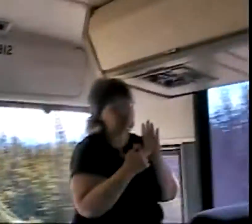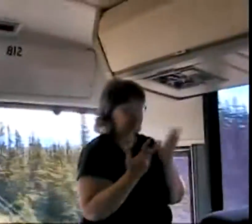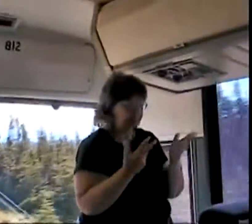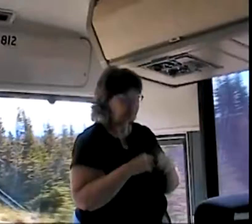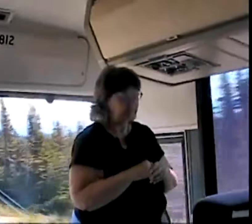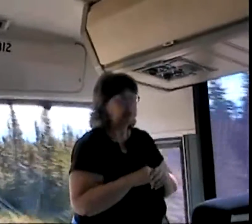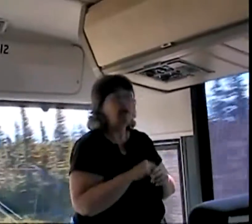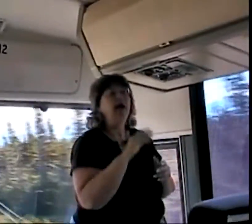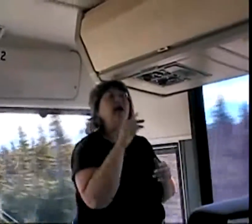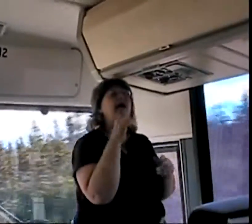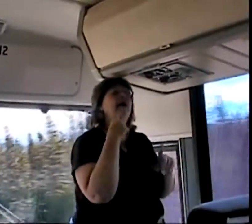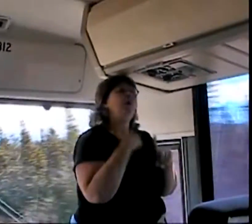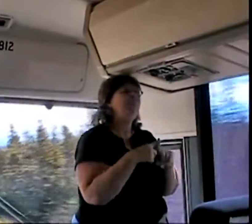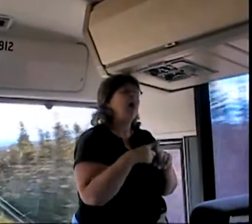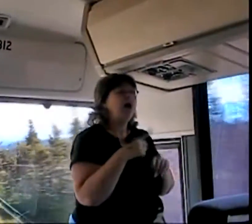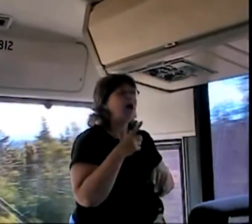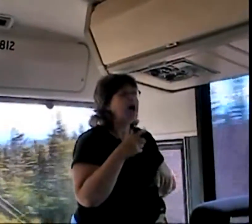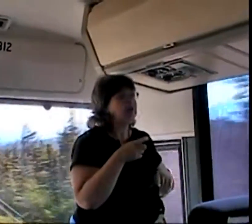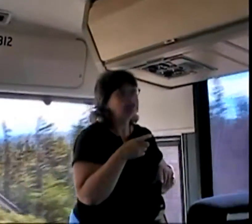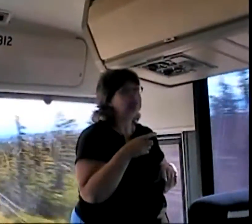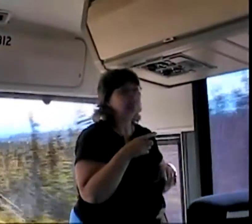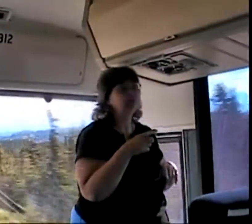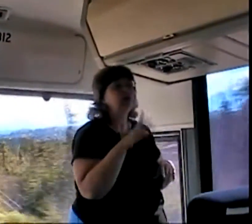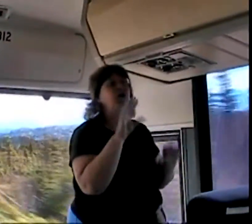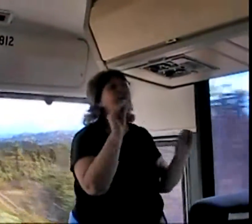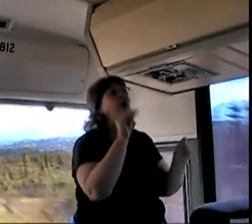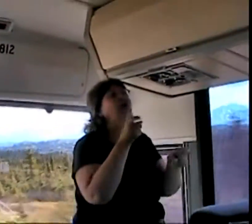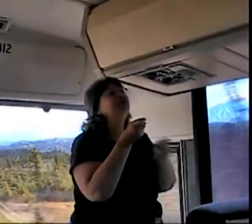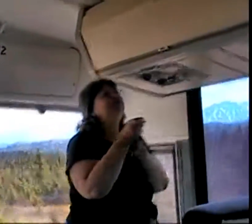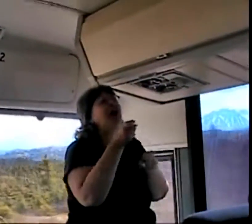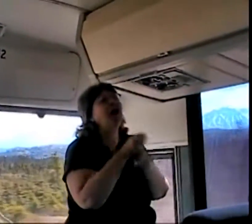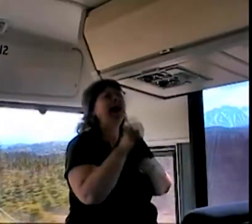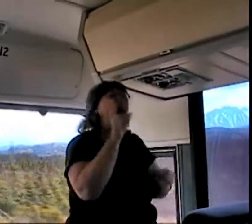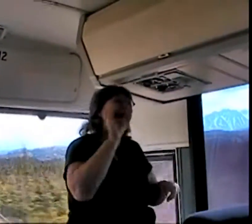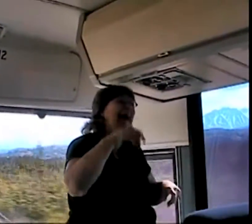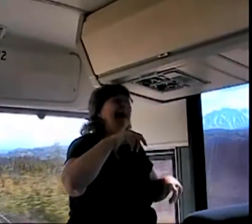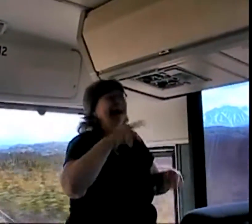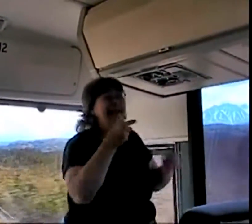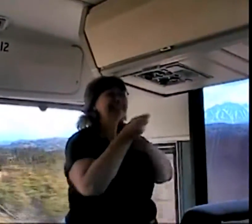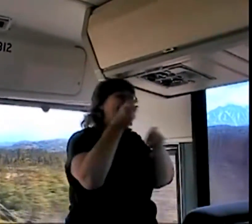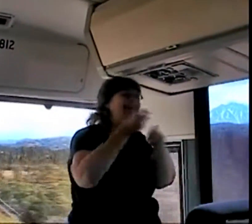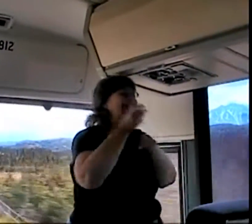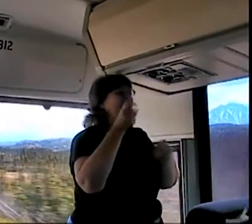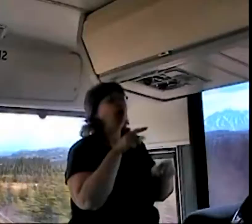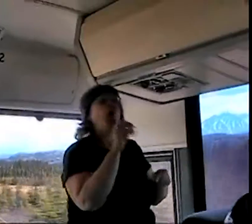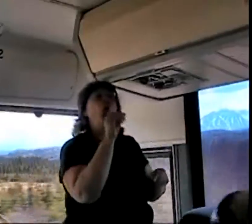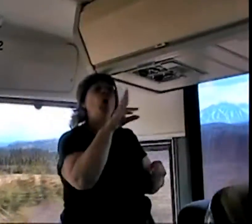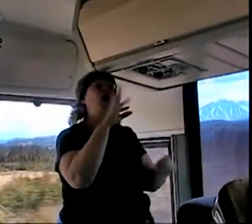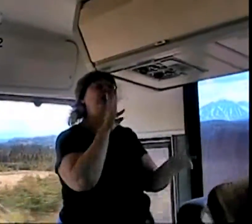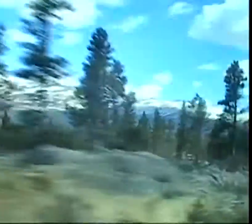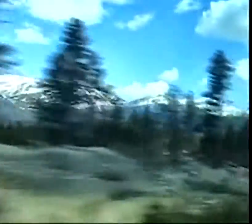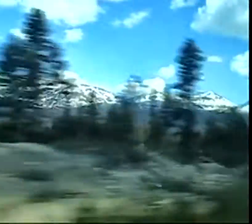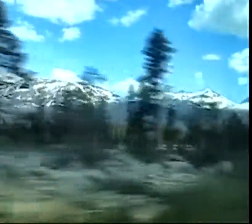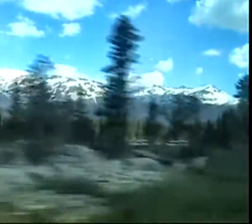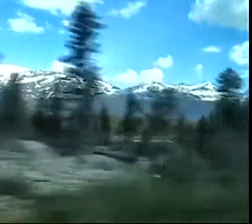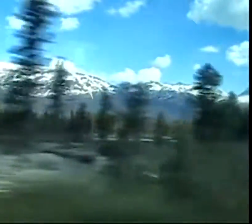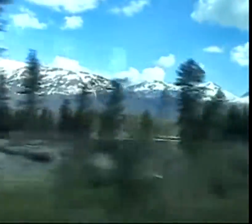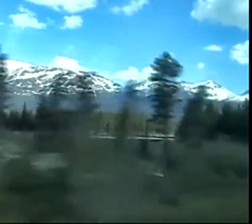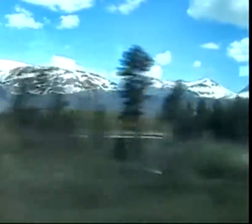And you're not going to make any jokes. You're not going to instigate any kind of conversation. It's strictly right away and